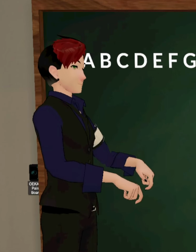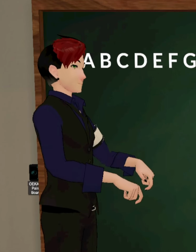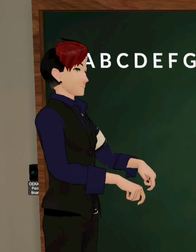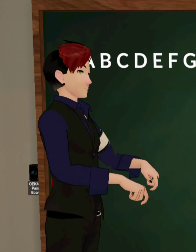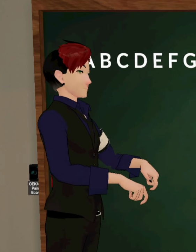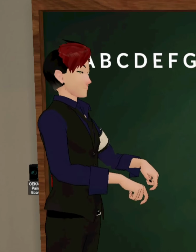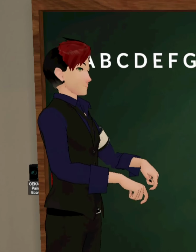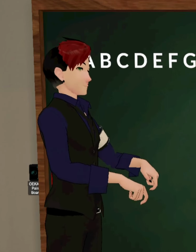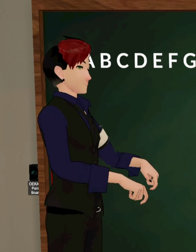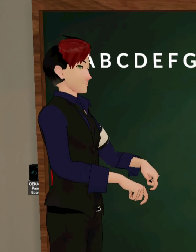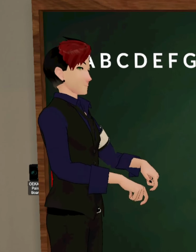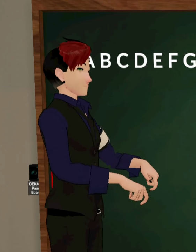Let's see.